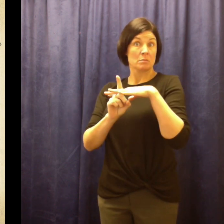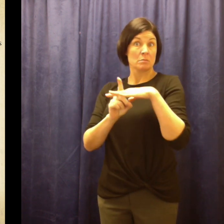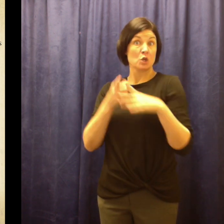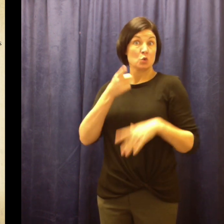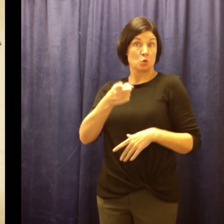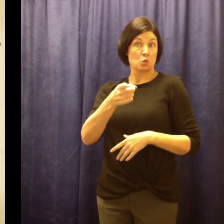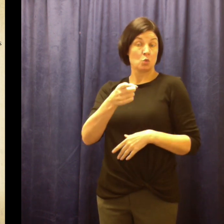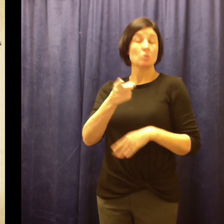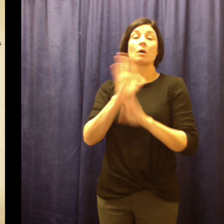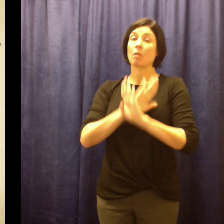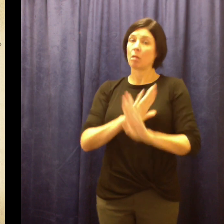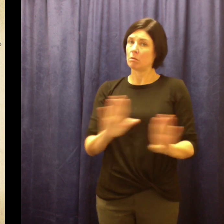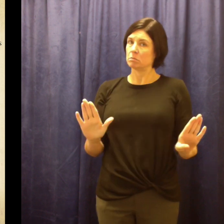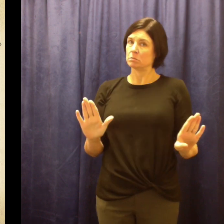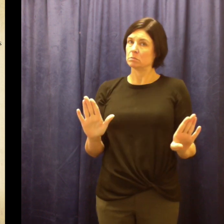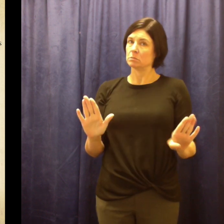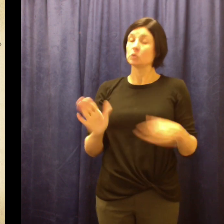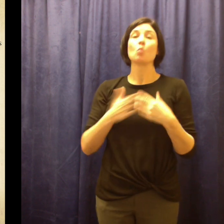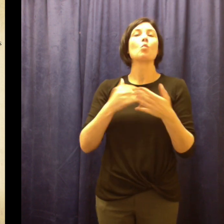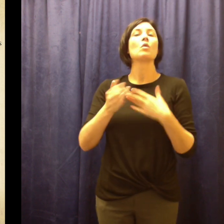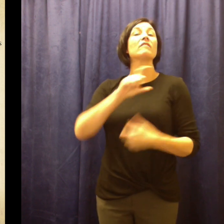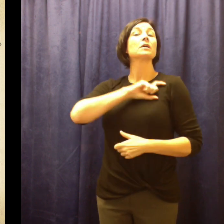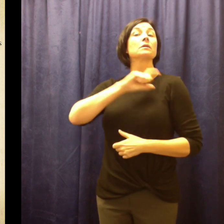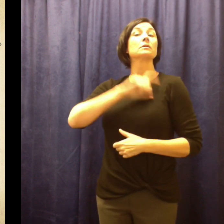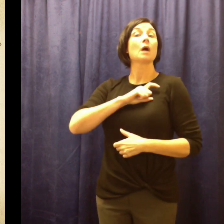Remain calm and obey officers.